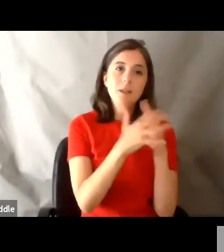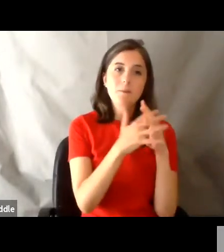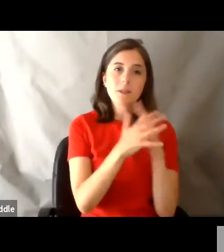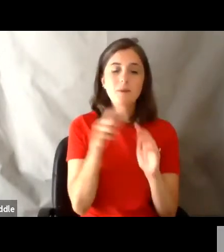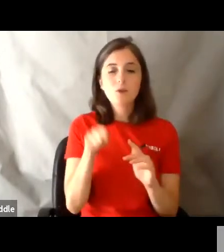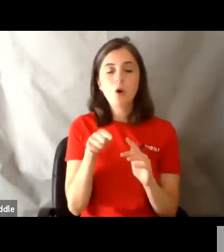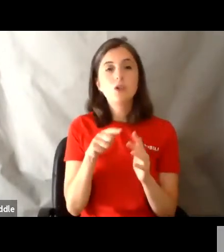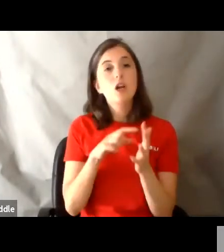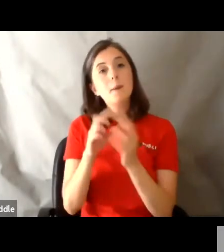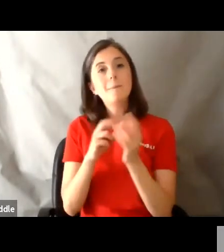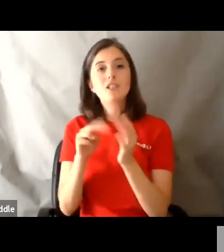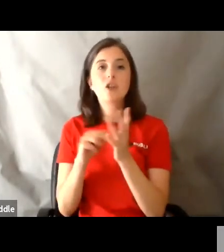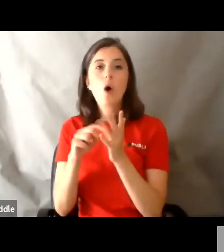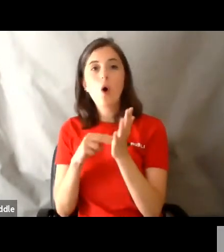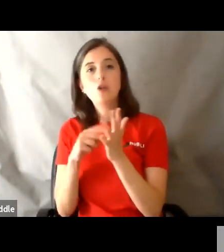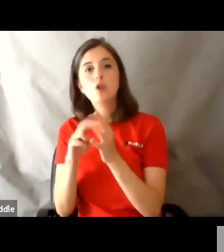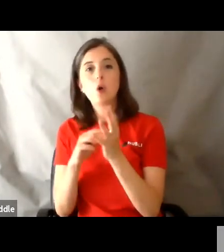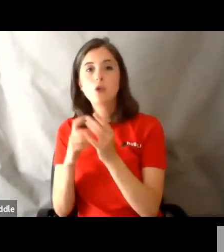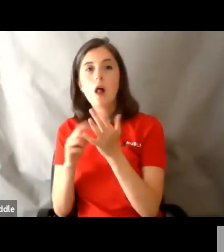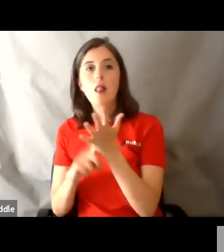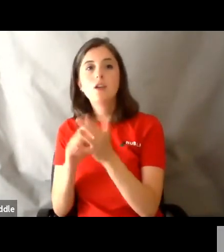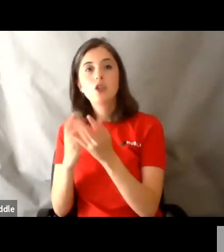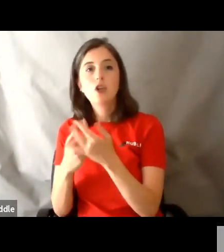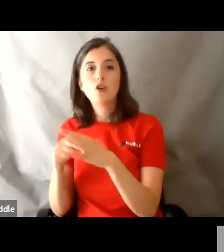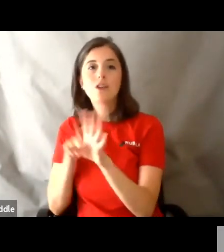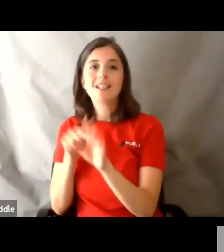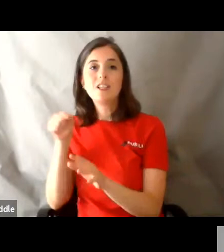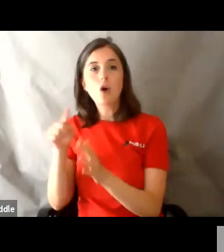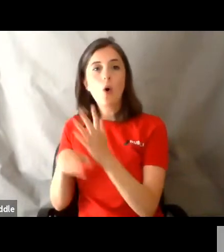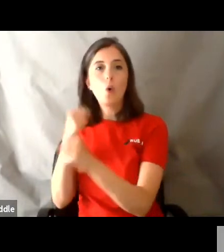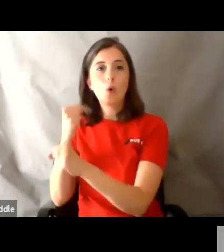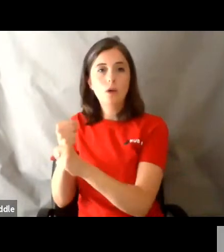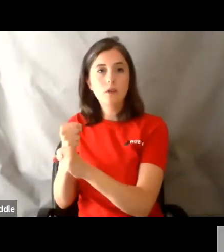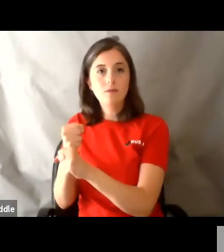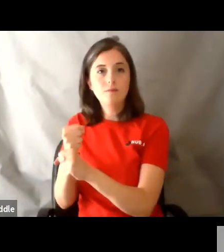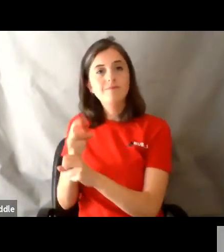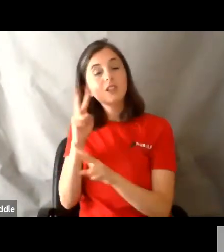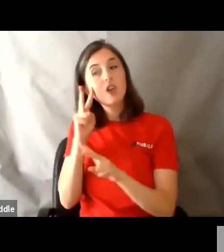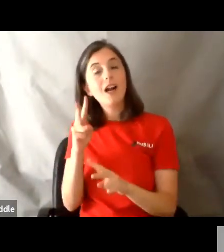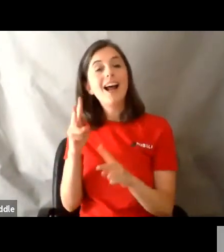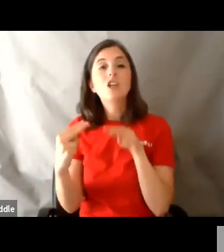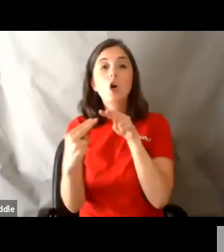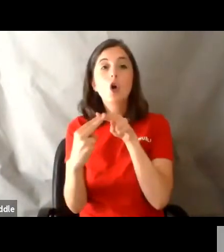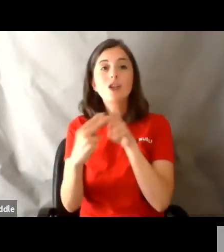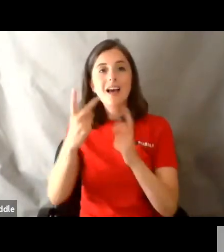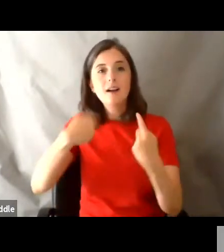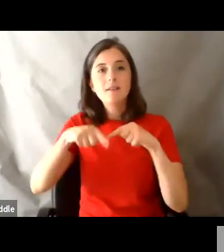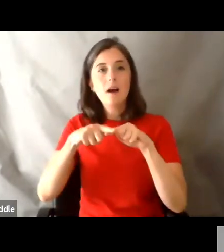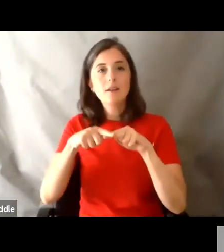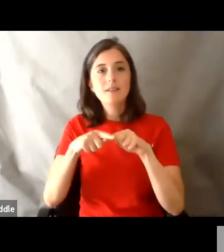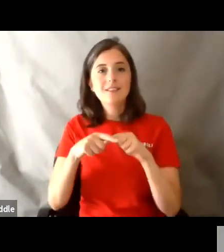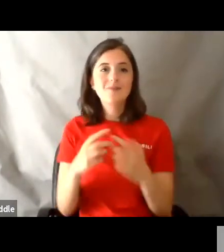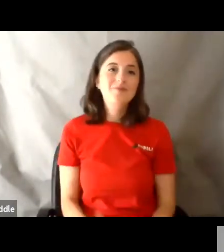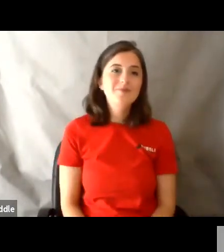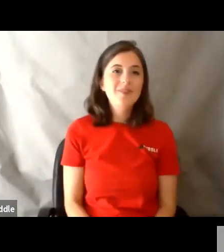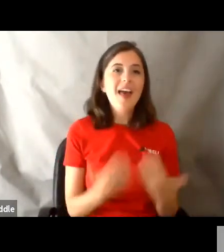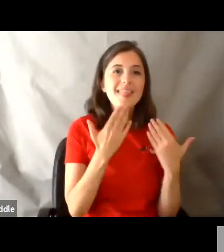www.commissiononsocialsecurity.org, and you'll see the contact us link there. Thank you very much. Bye.